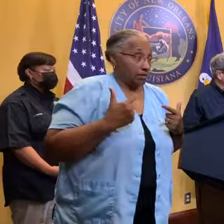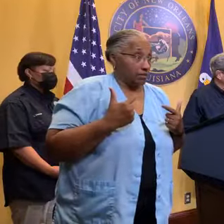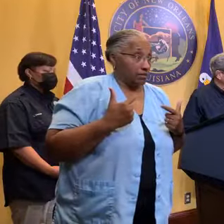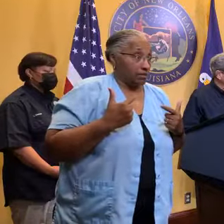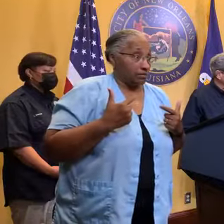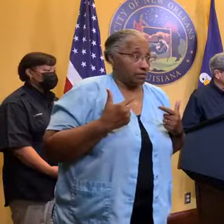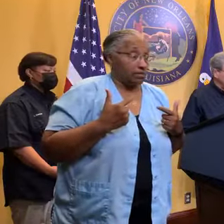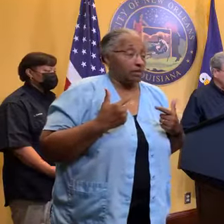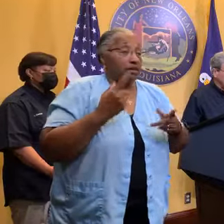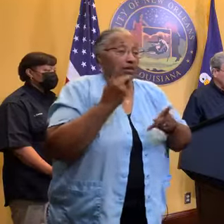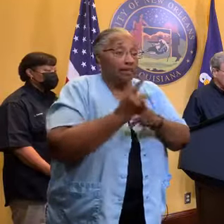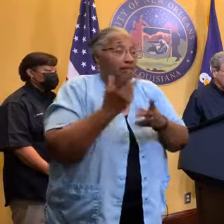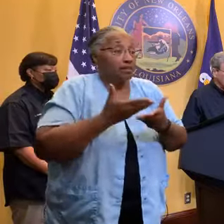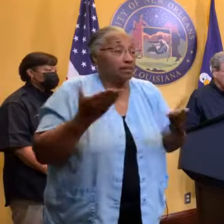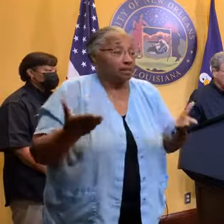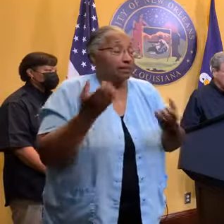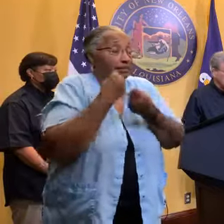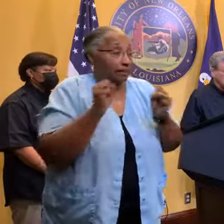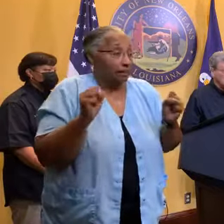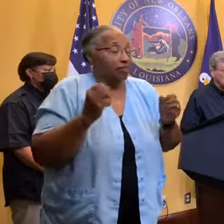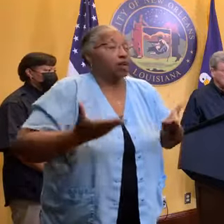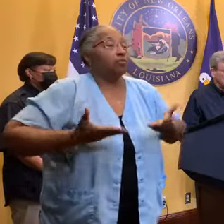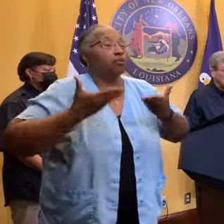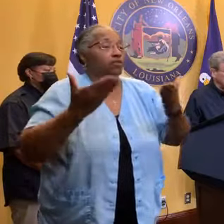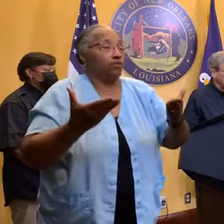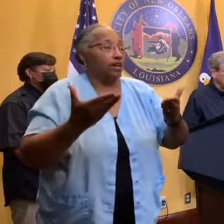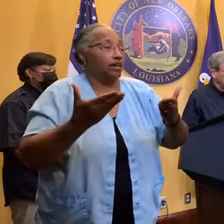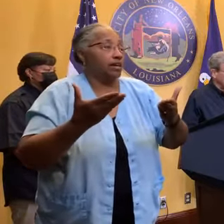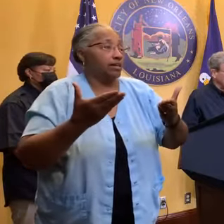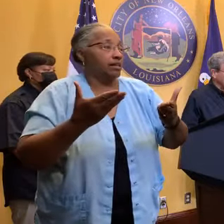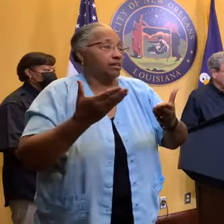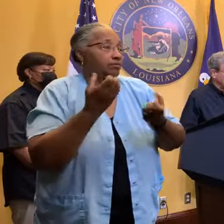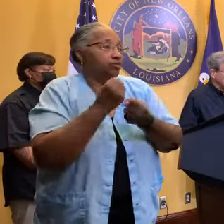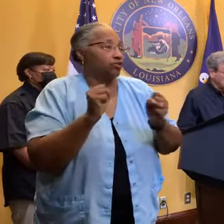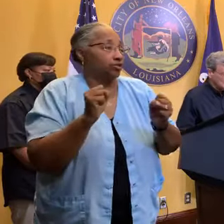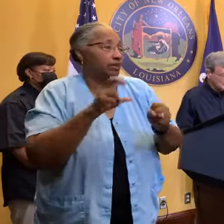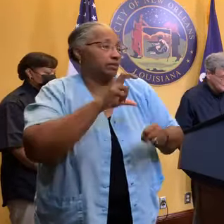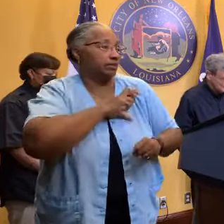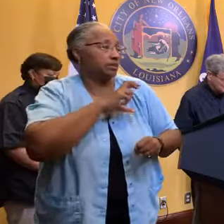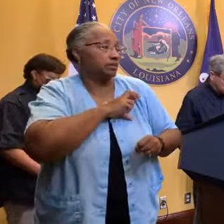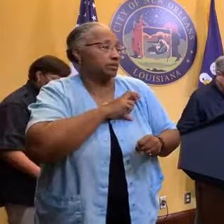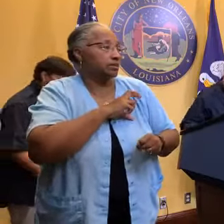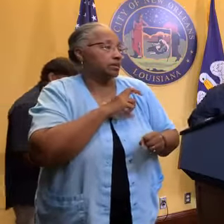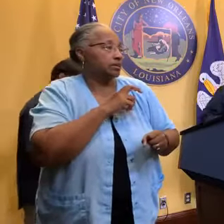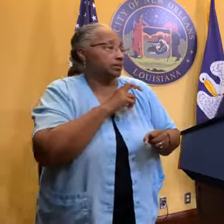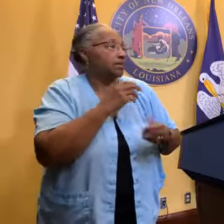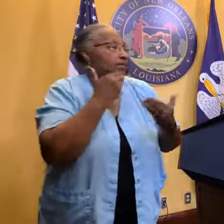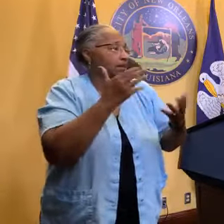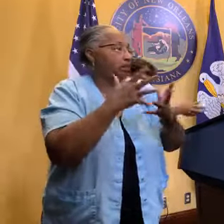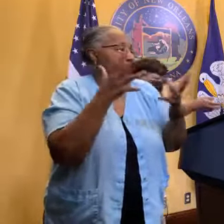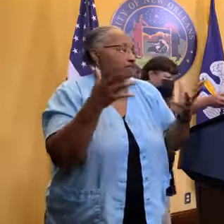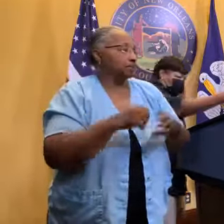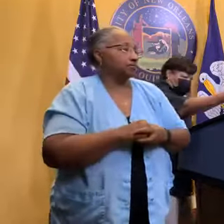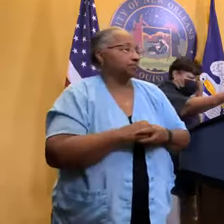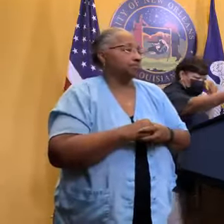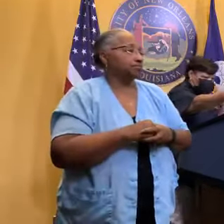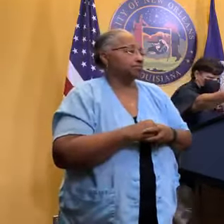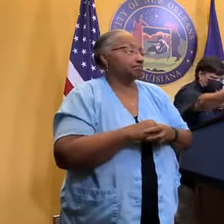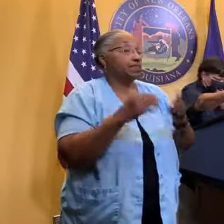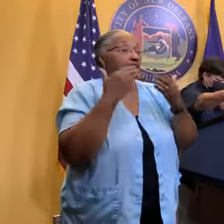stabilize infrastructure, and provide security. We're going to do that with your help. Thank you very much. Thank you. Thank you